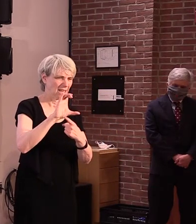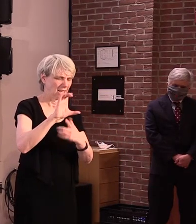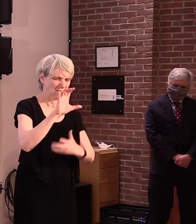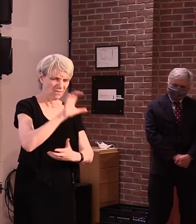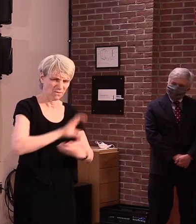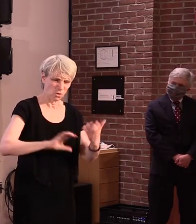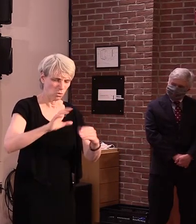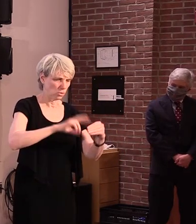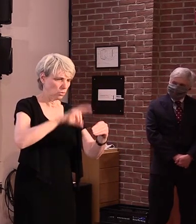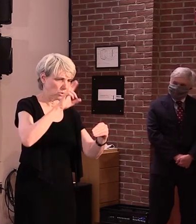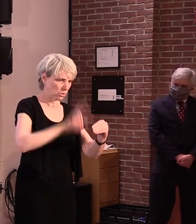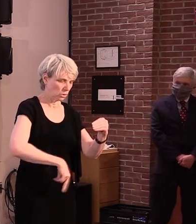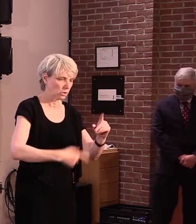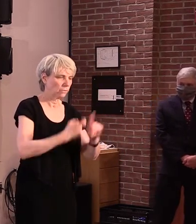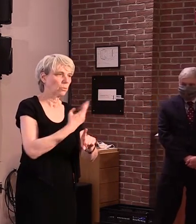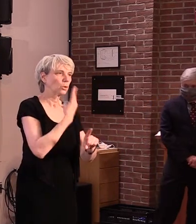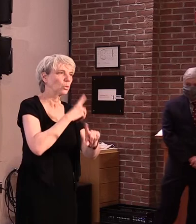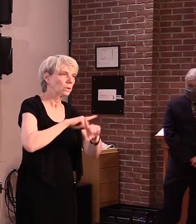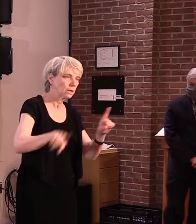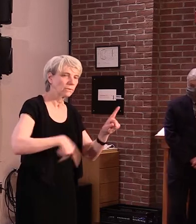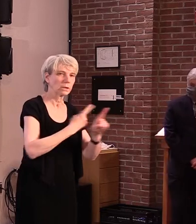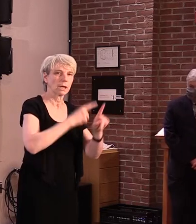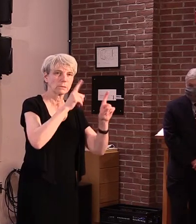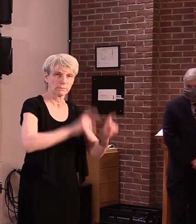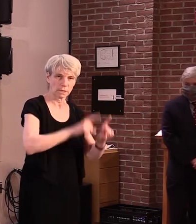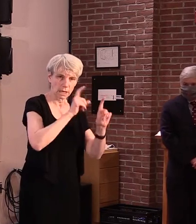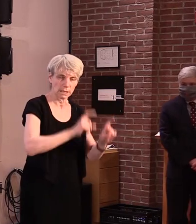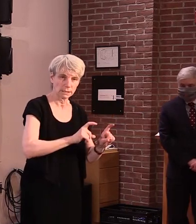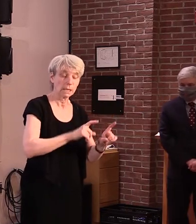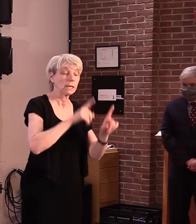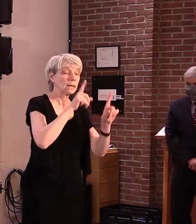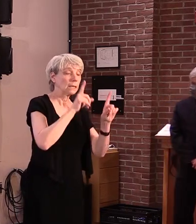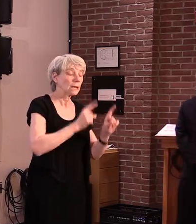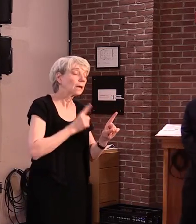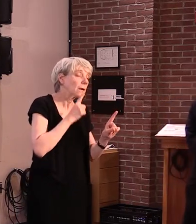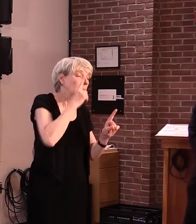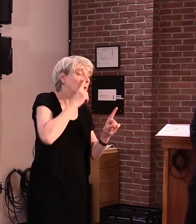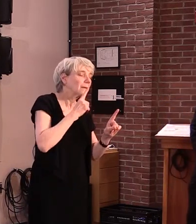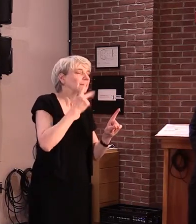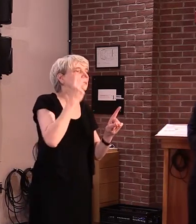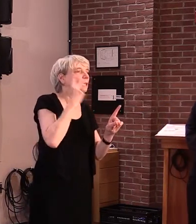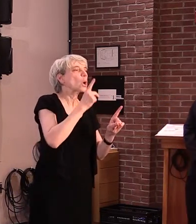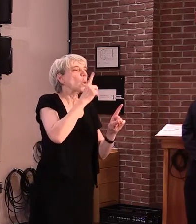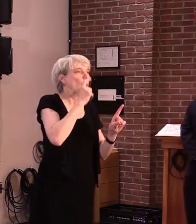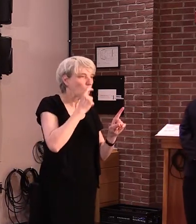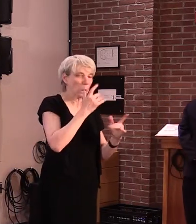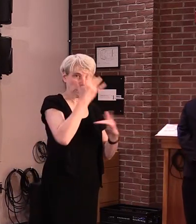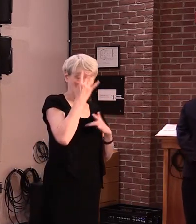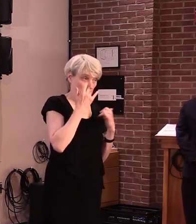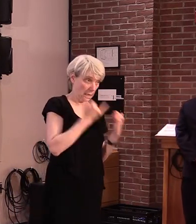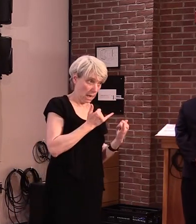PCR and serology tests. And in adding the two types together,